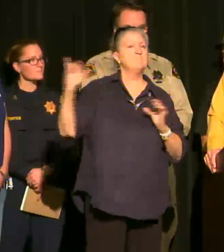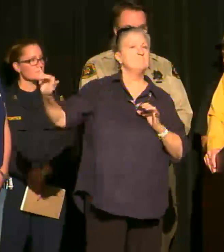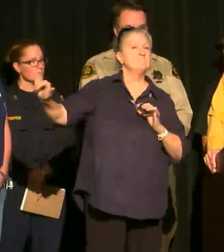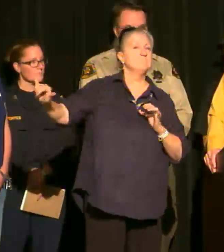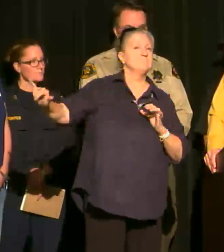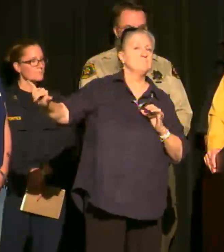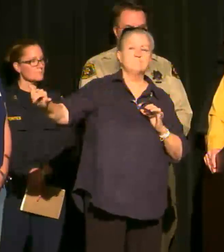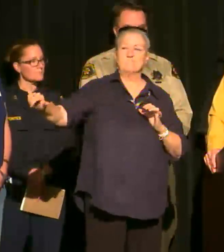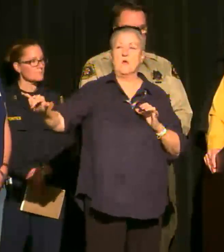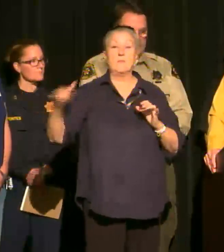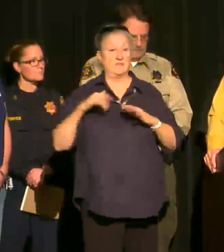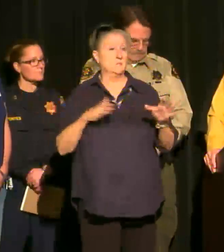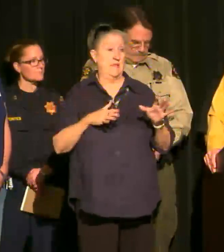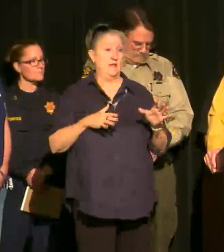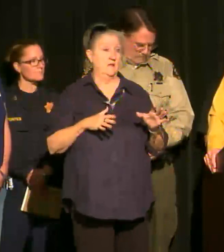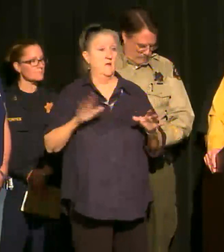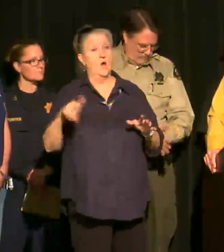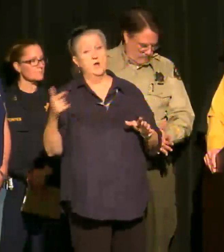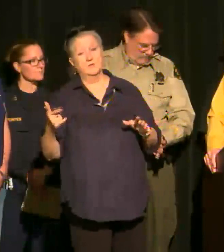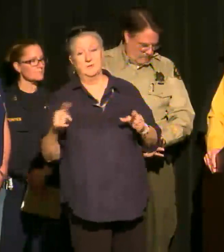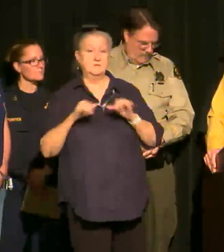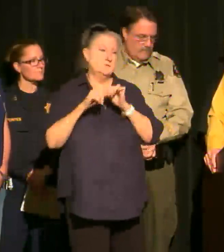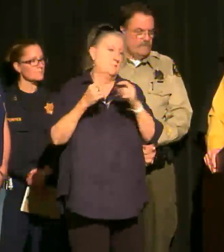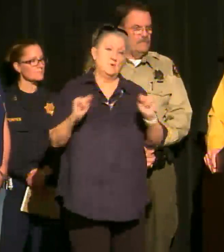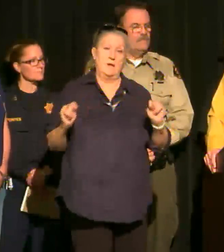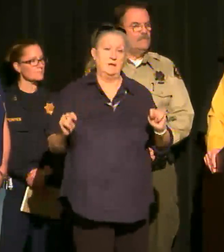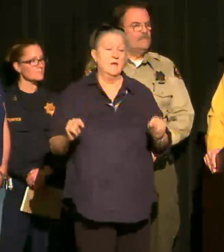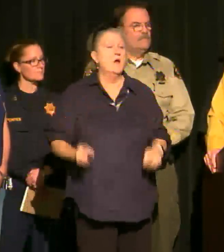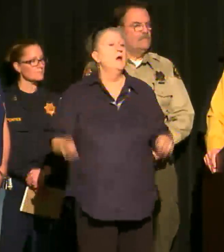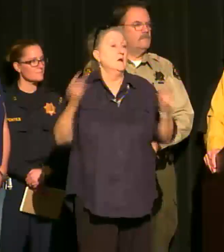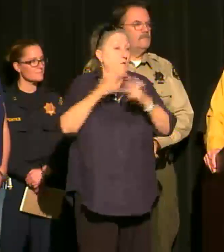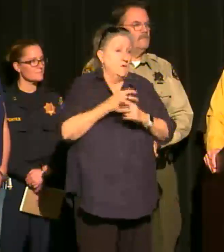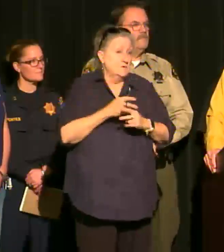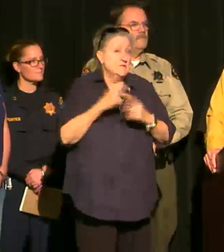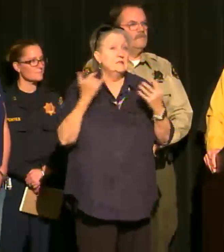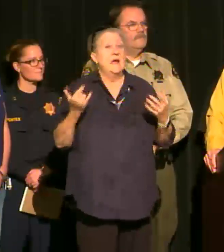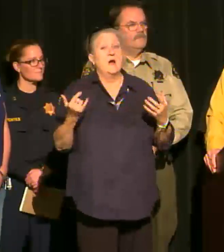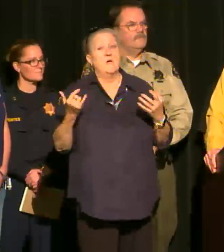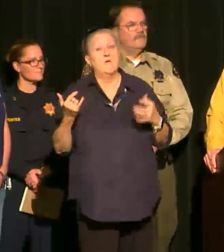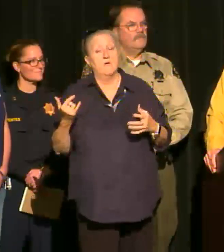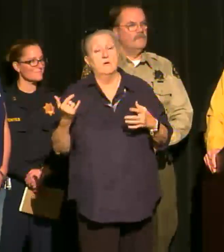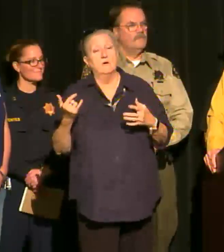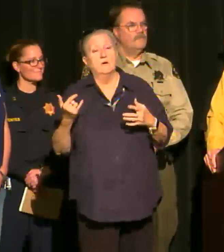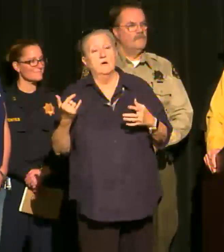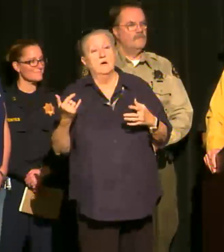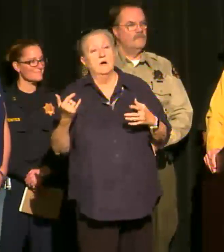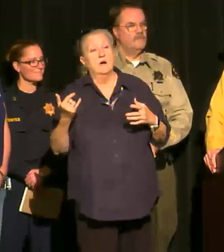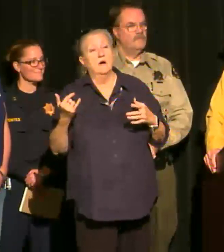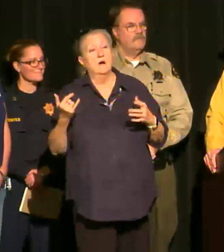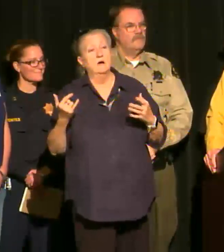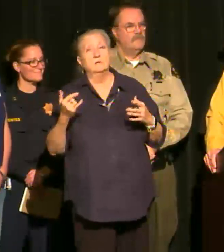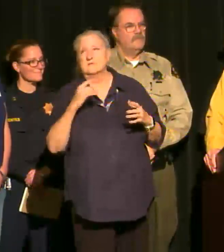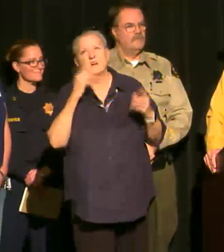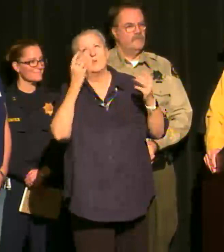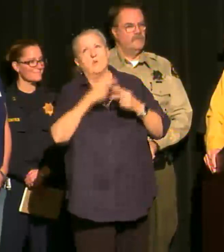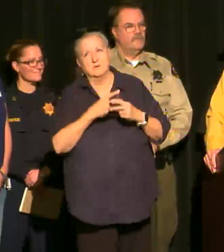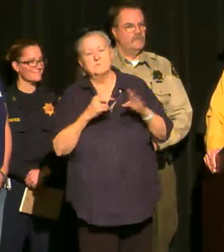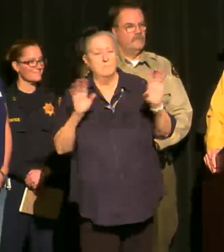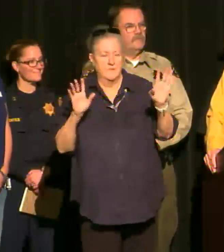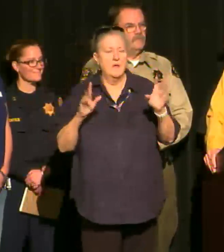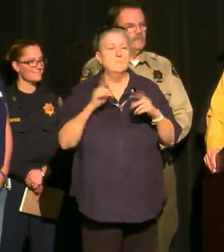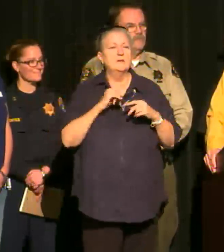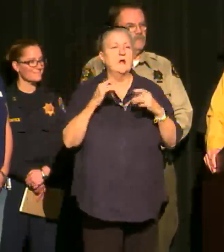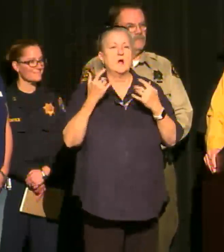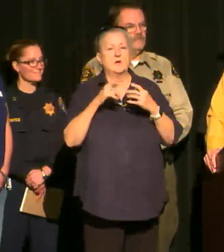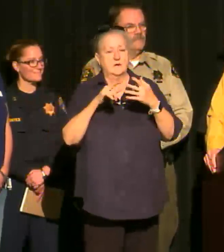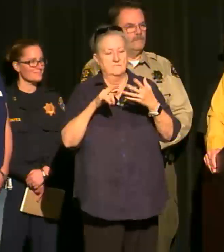our plan. Our alternate is to keep trying. In worst case scenario, or now our contingency, and it's not the worst case scenario, but our contingency